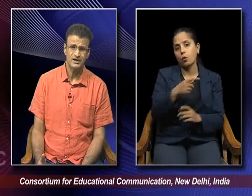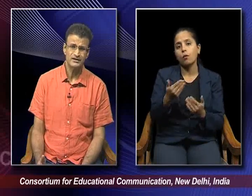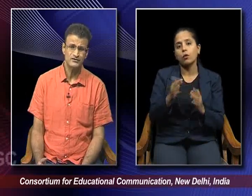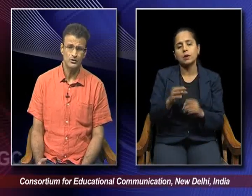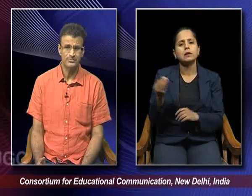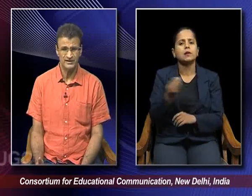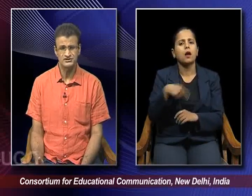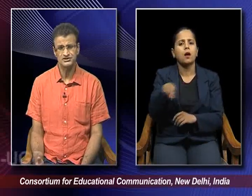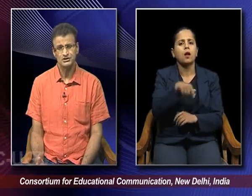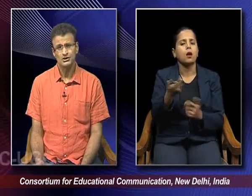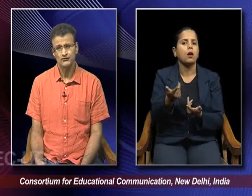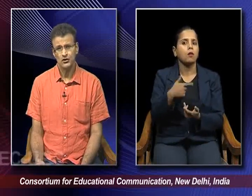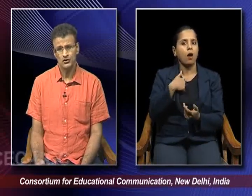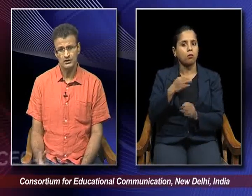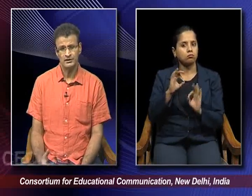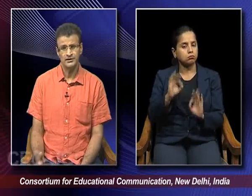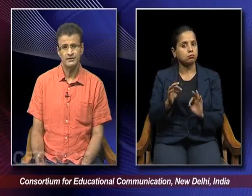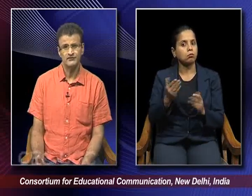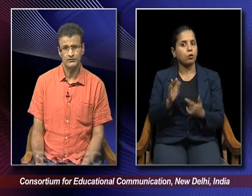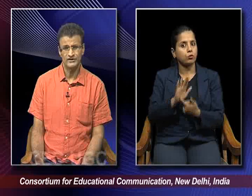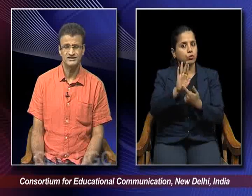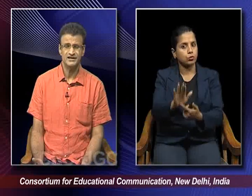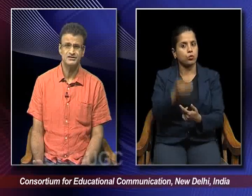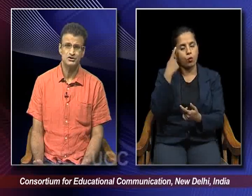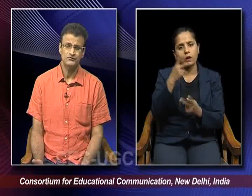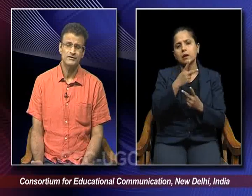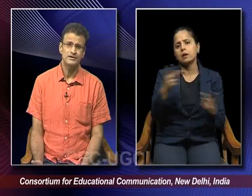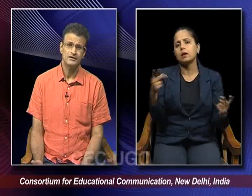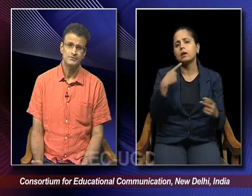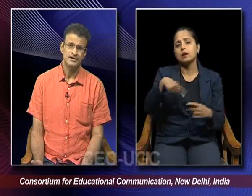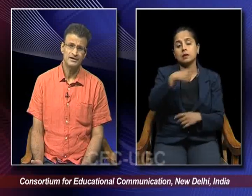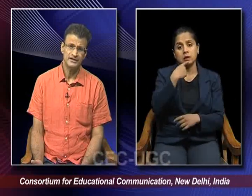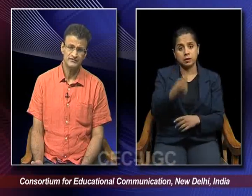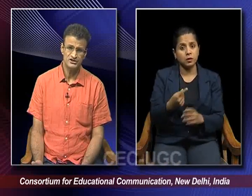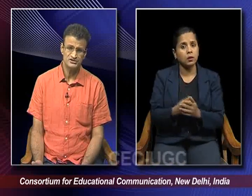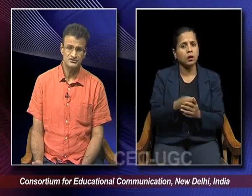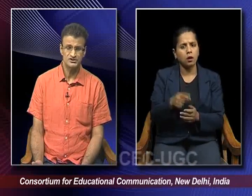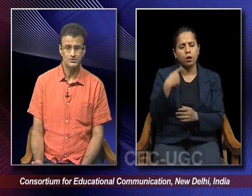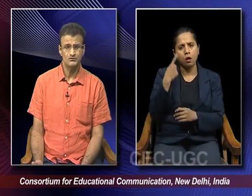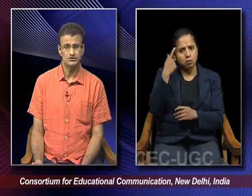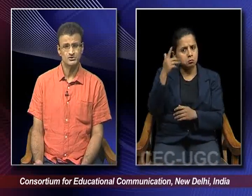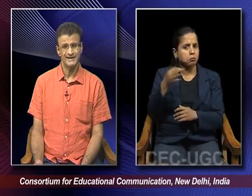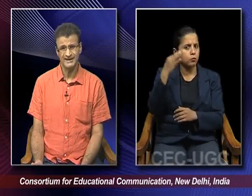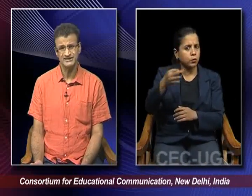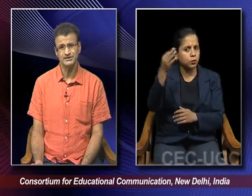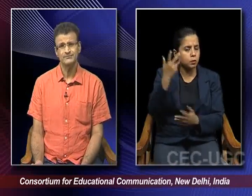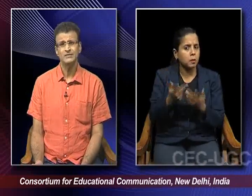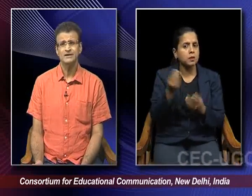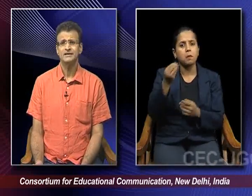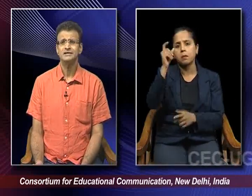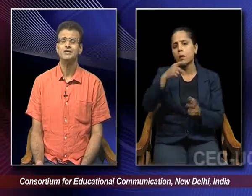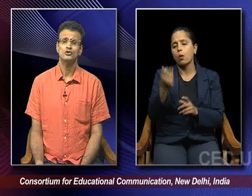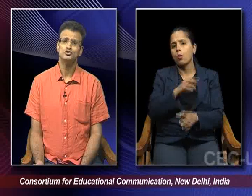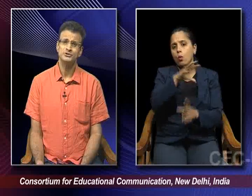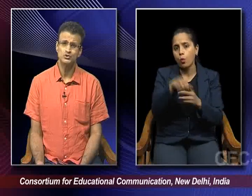some kind of a competence for various kinds of endeavors in which one wants to engage in.